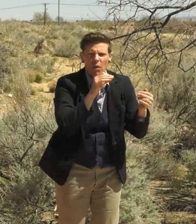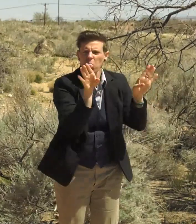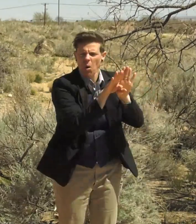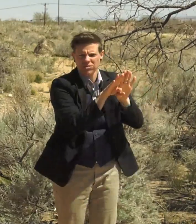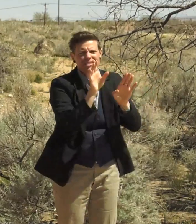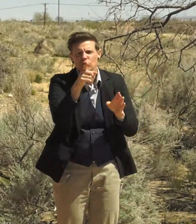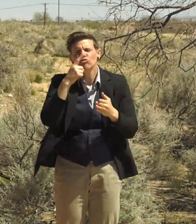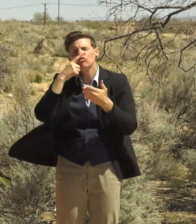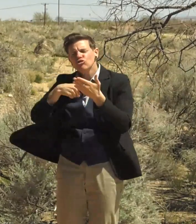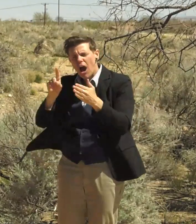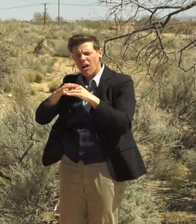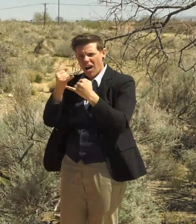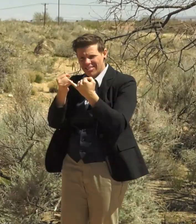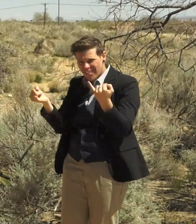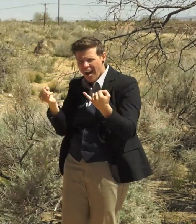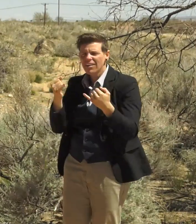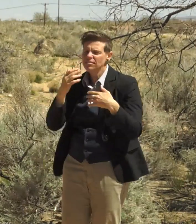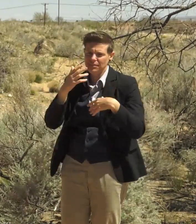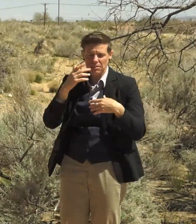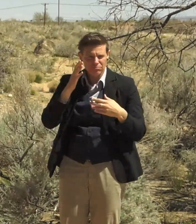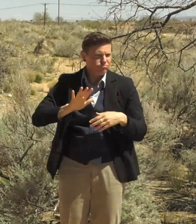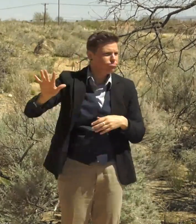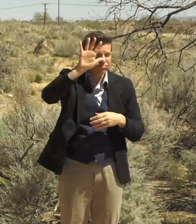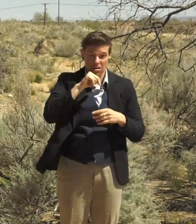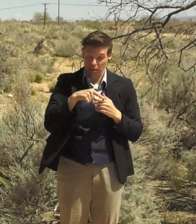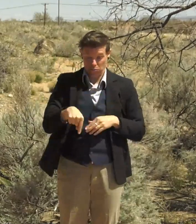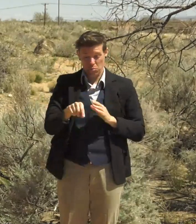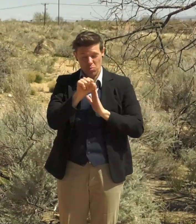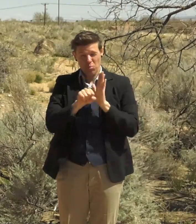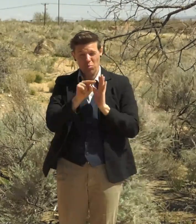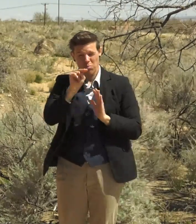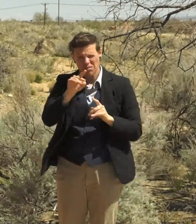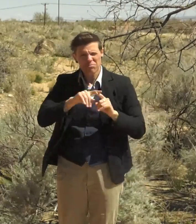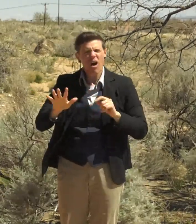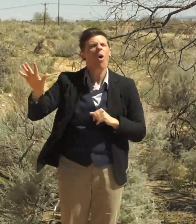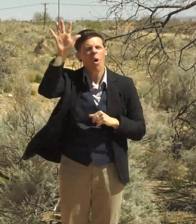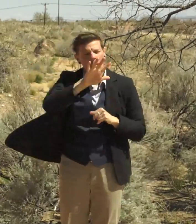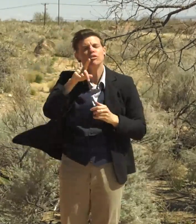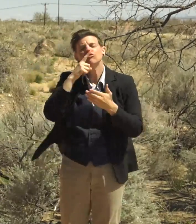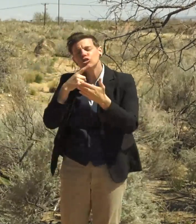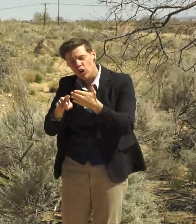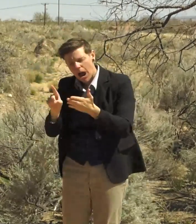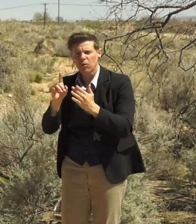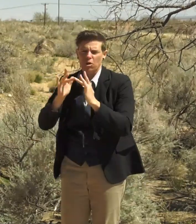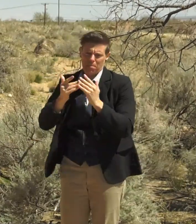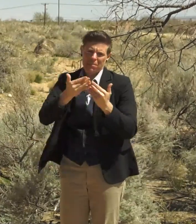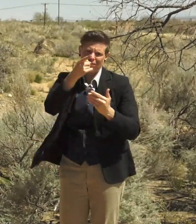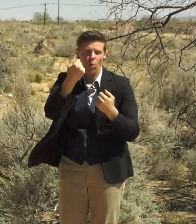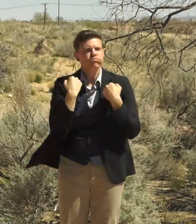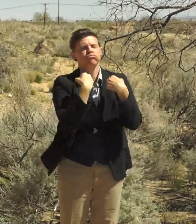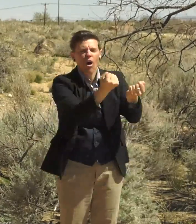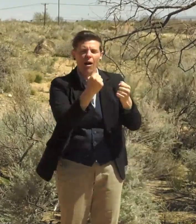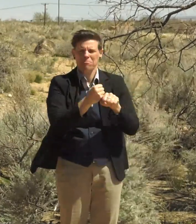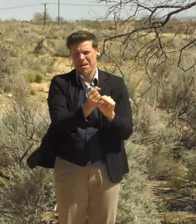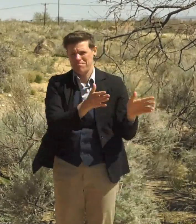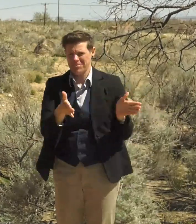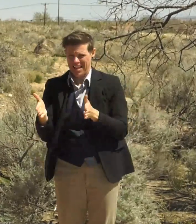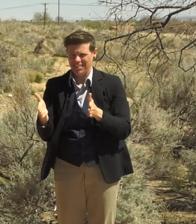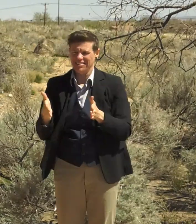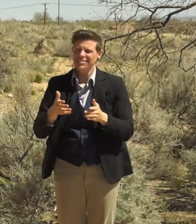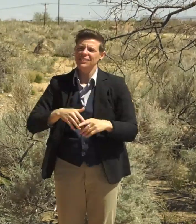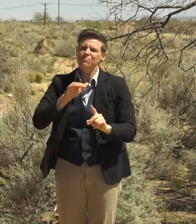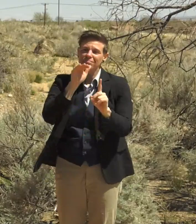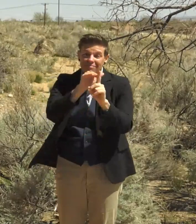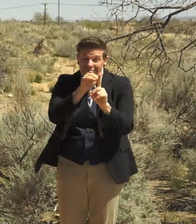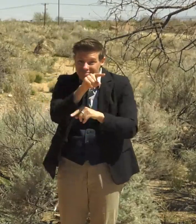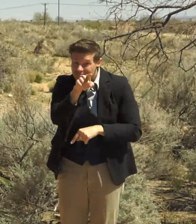most up-to-date information. I also want to remind you that bicycles and bicycling is not allowed